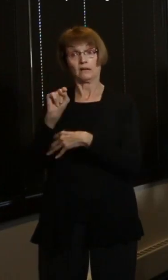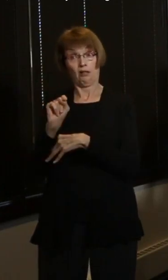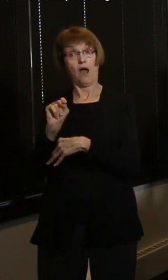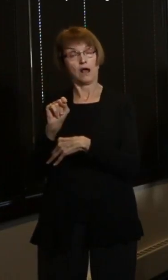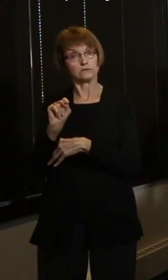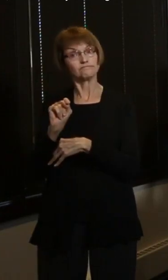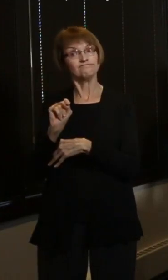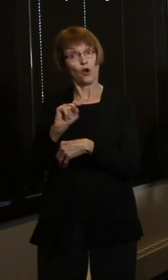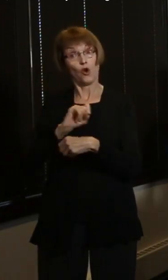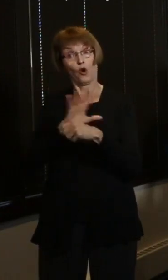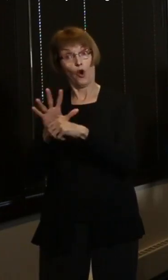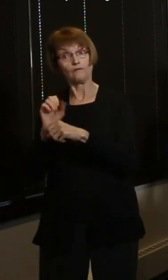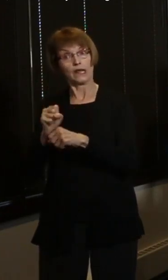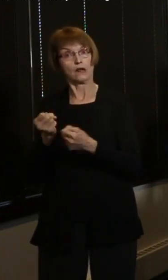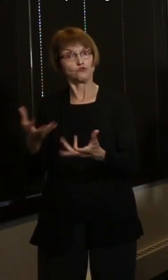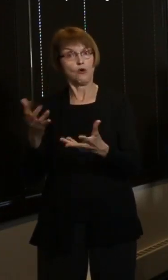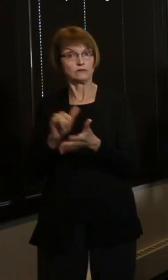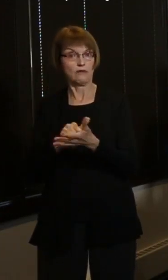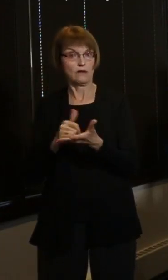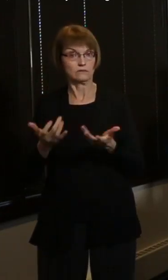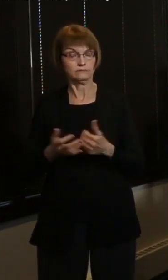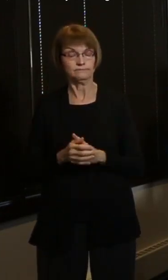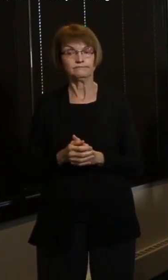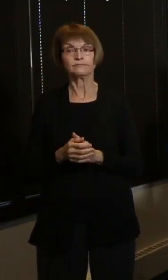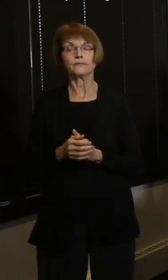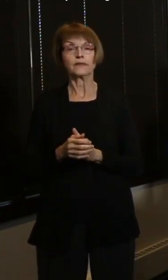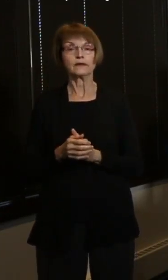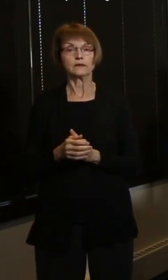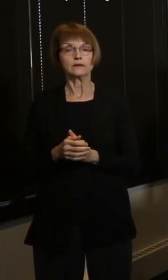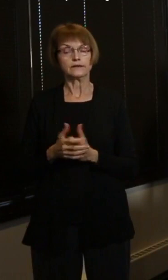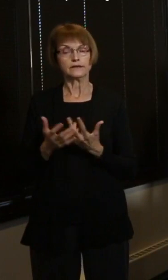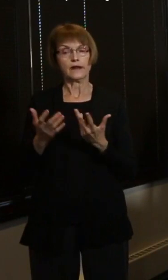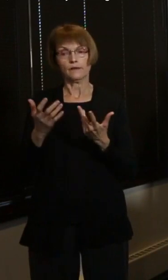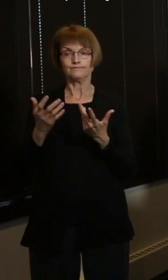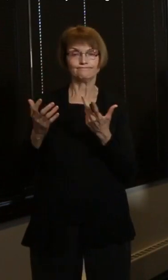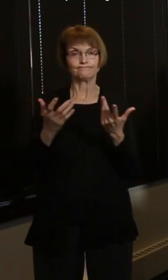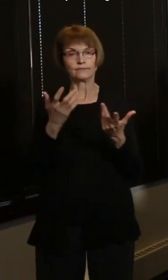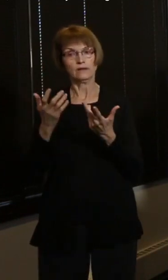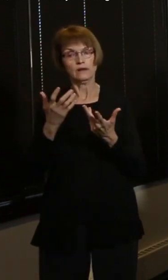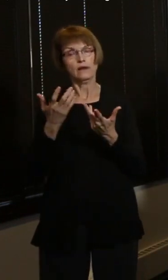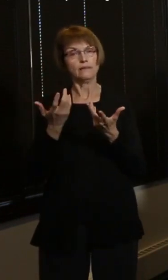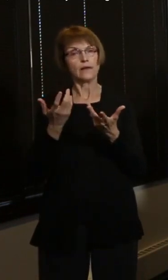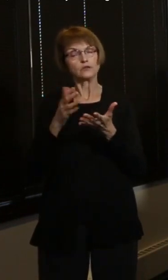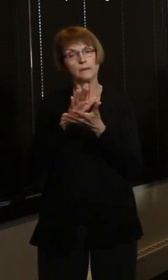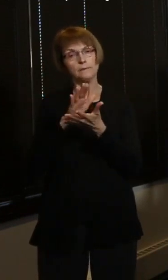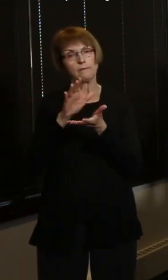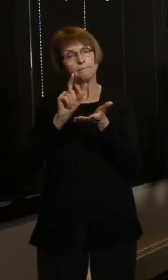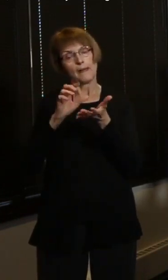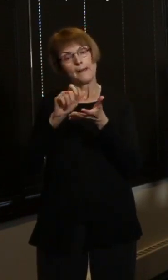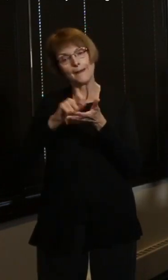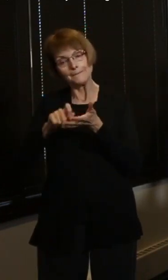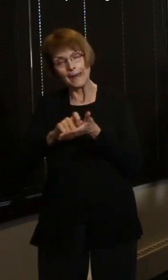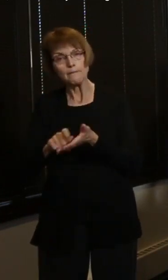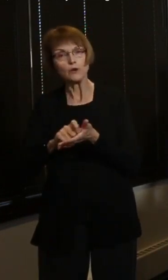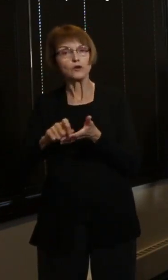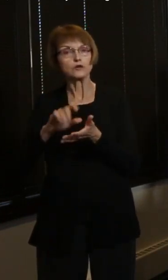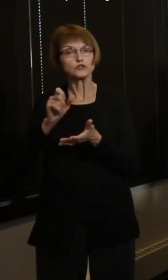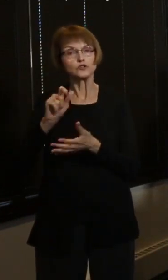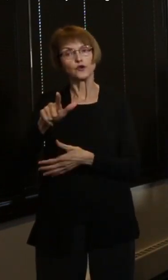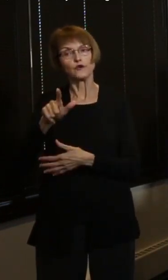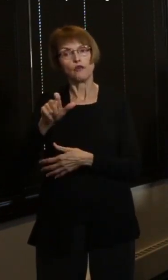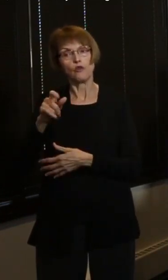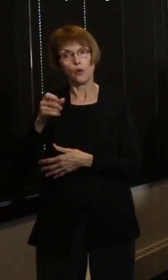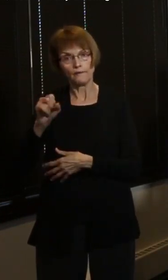COVID. Now, in a paper in the journal Thorax, the prevalence of pulmonary embolus, or clot in the